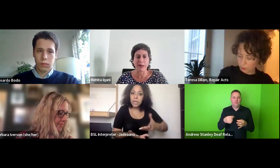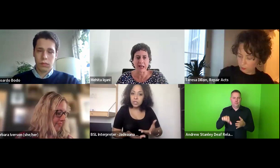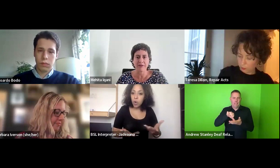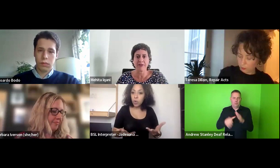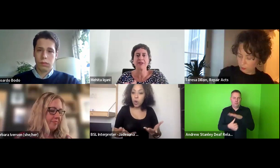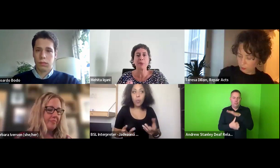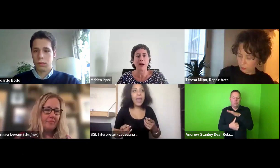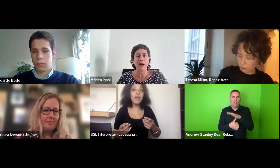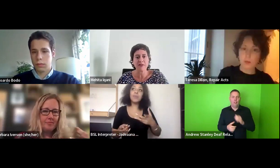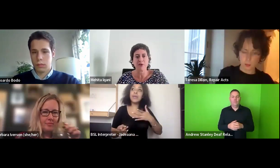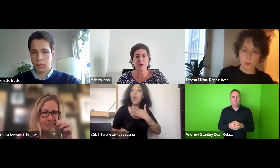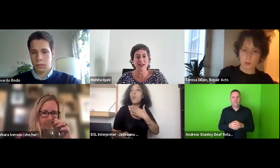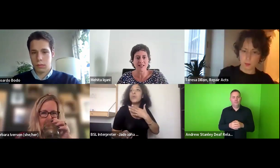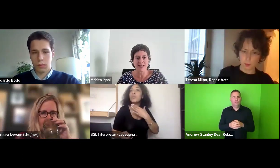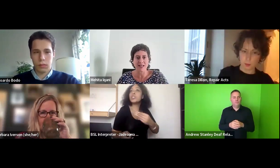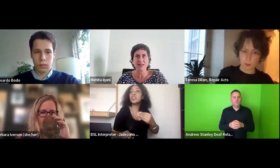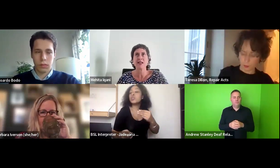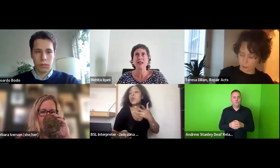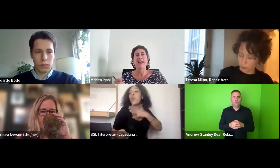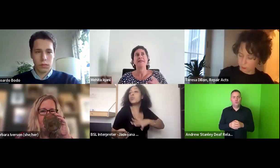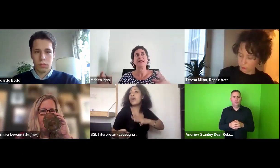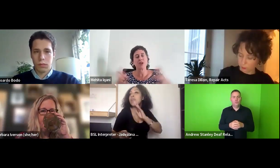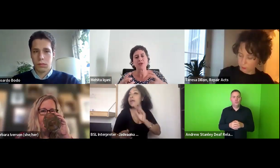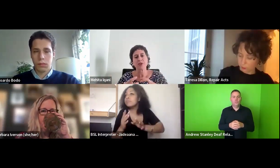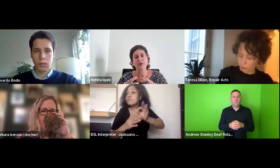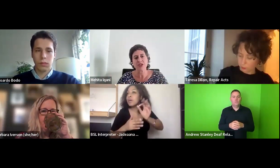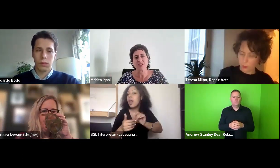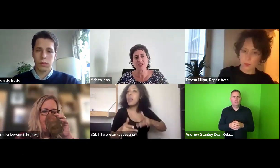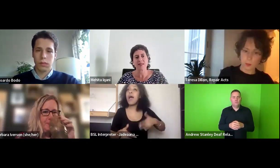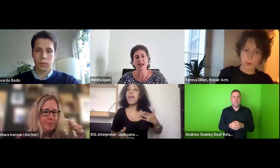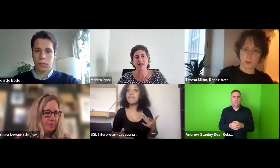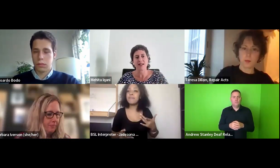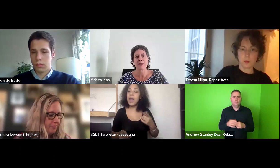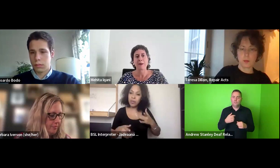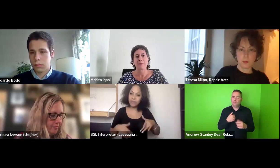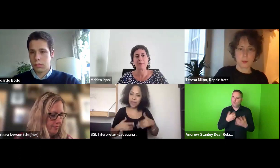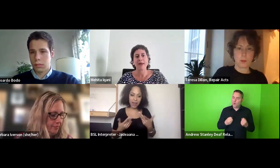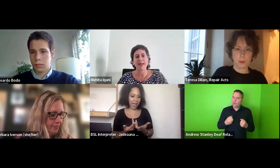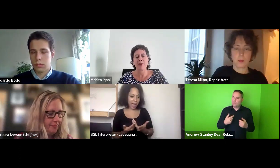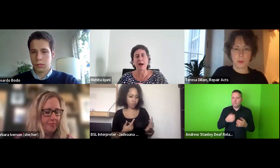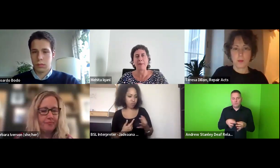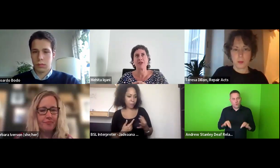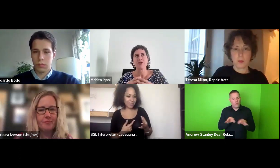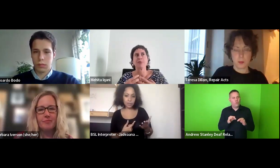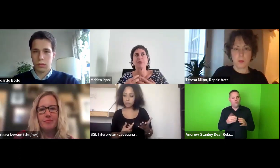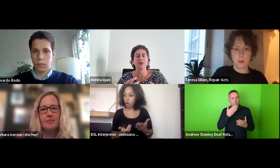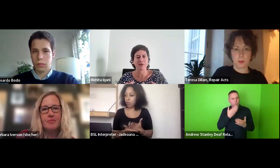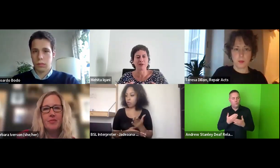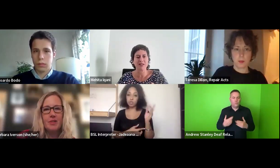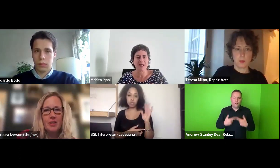to have a better life and to aspire for nice things, and these structural conditions that make